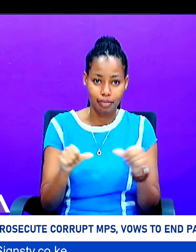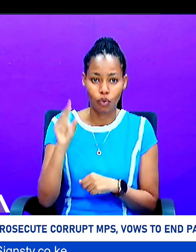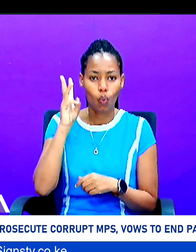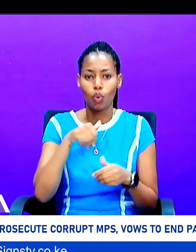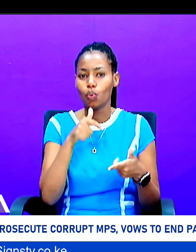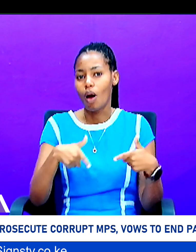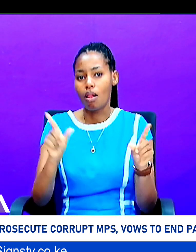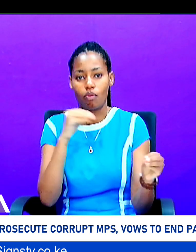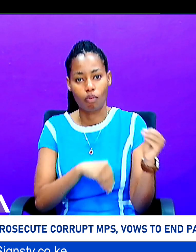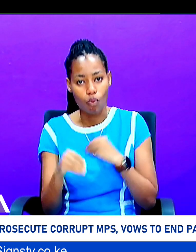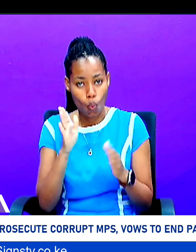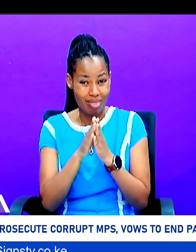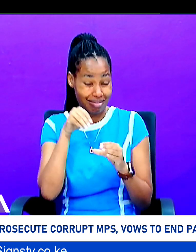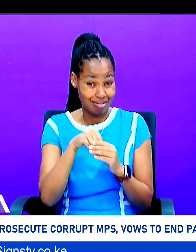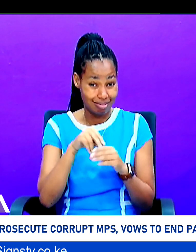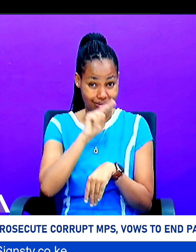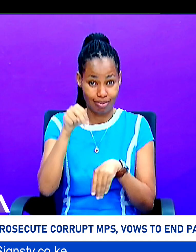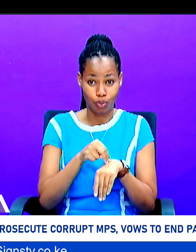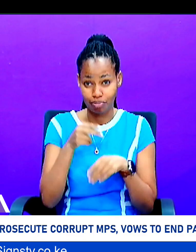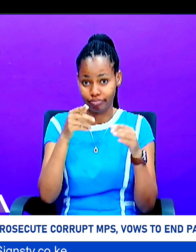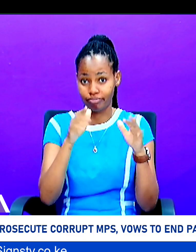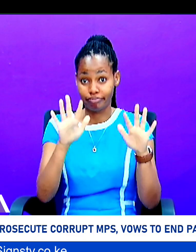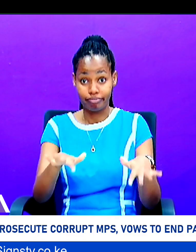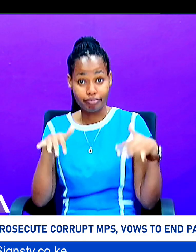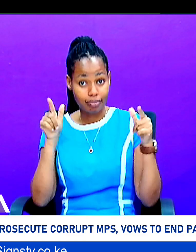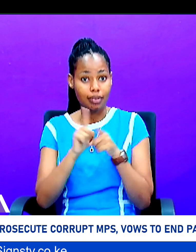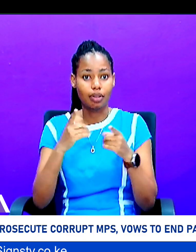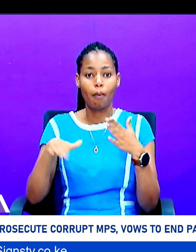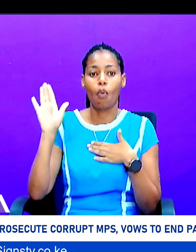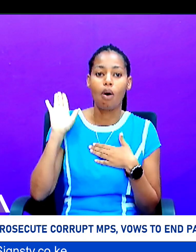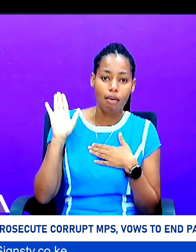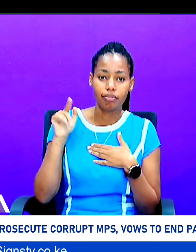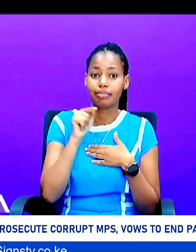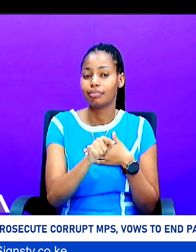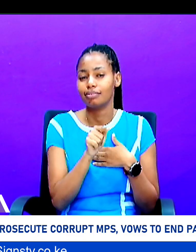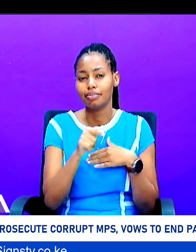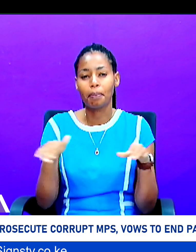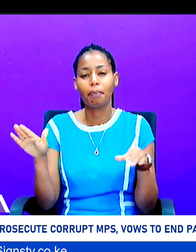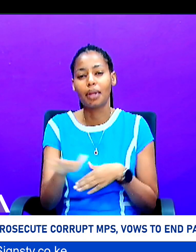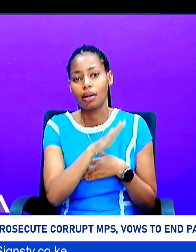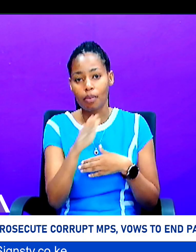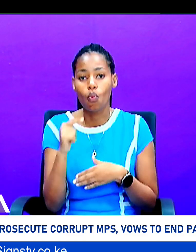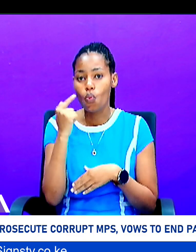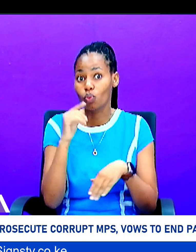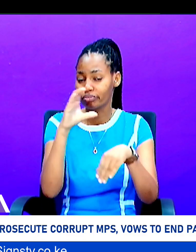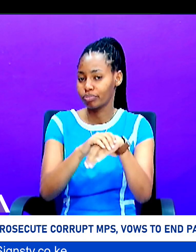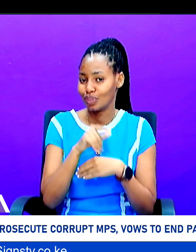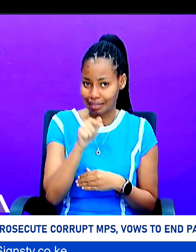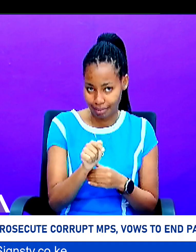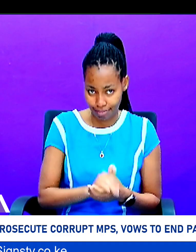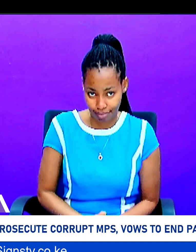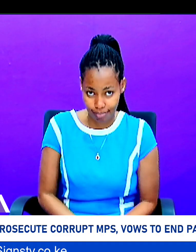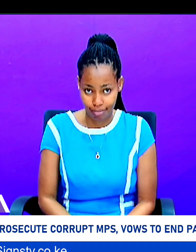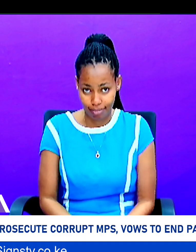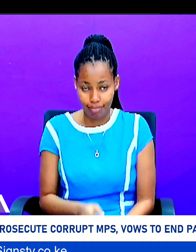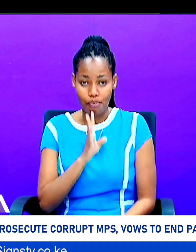has issued a strong warning that his administration will not tolerate corruption within the National Assembly, vowing to